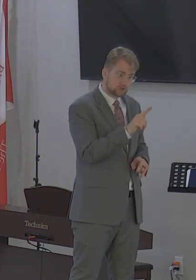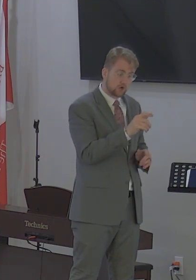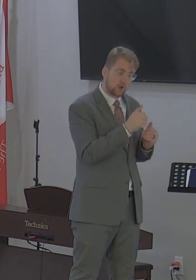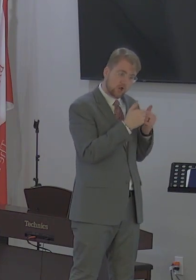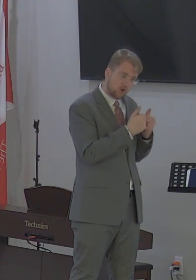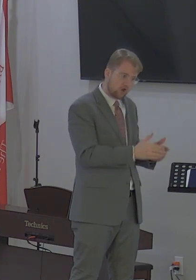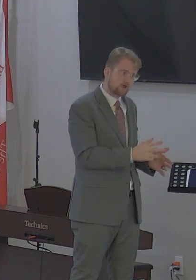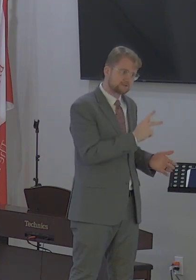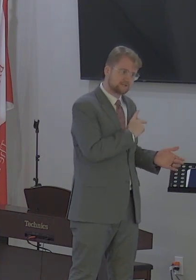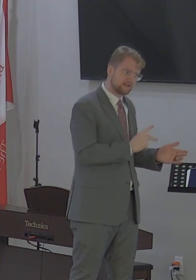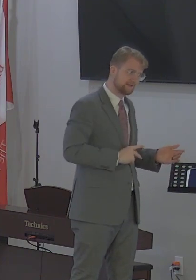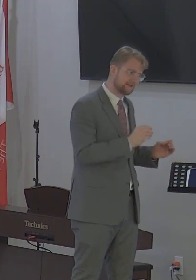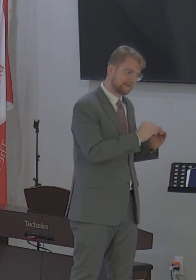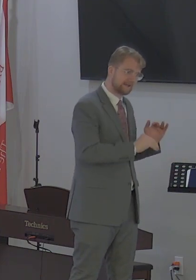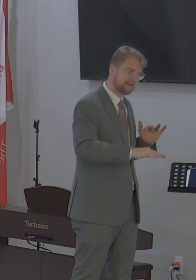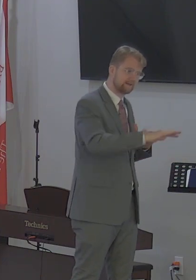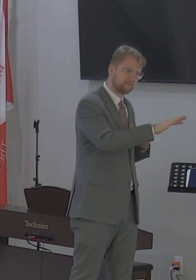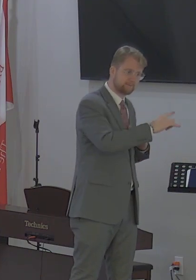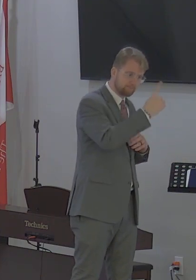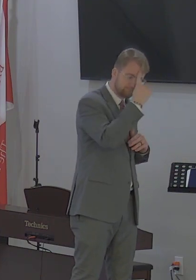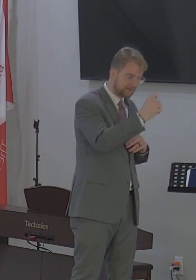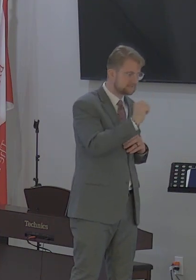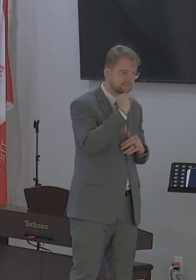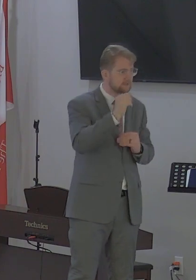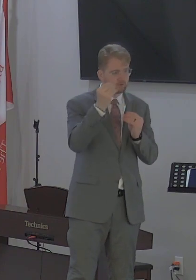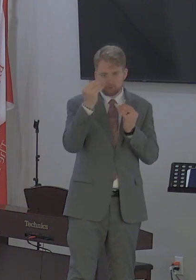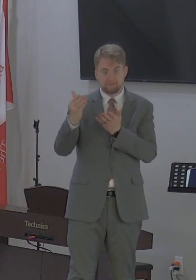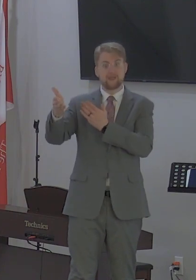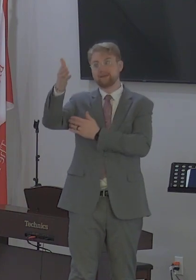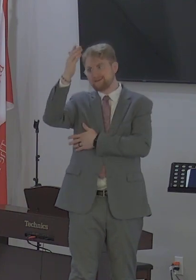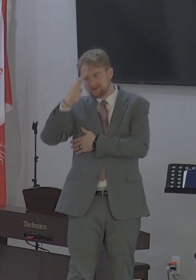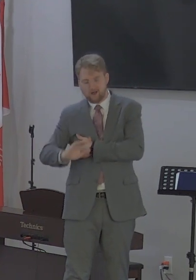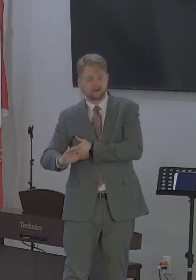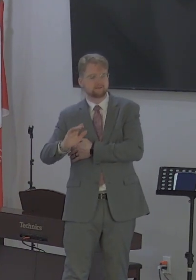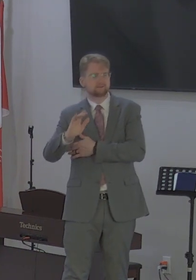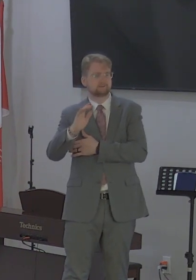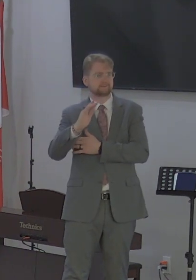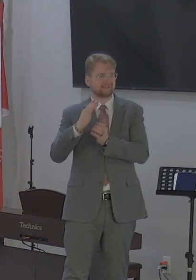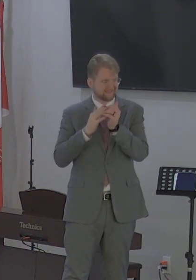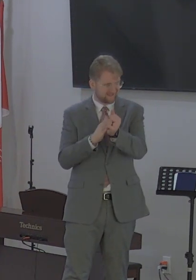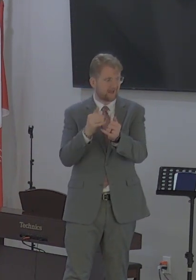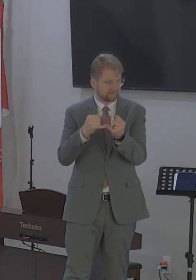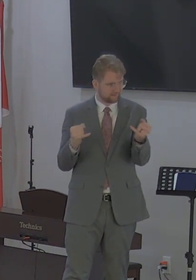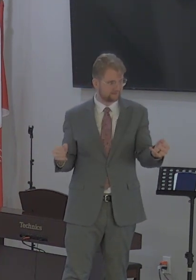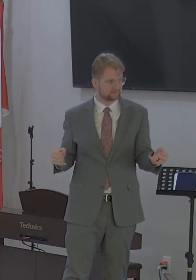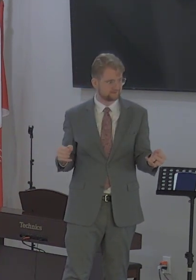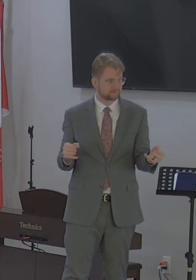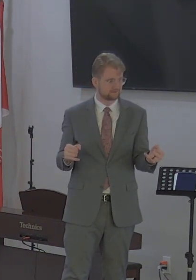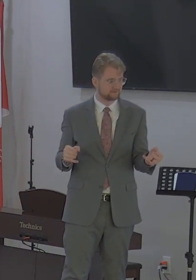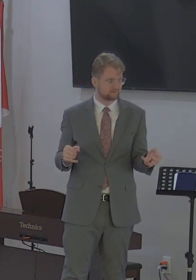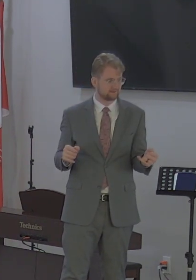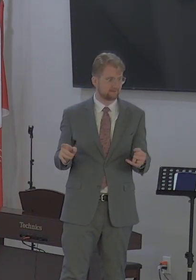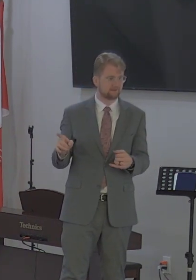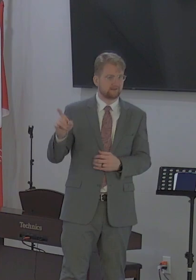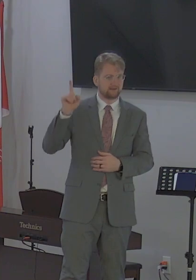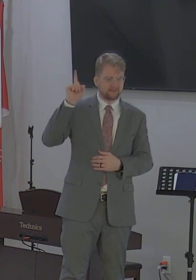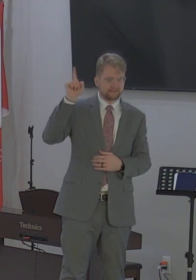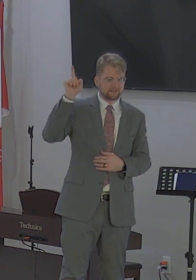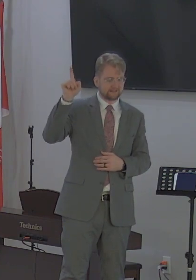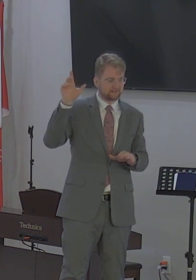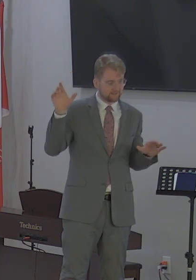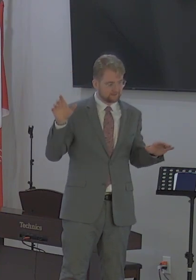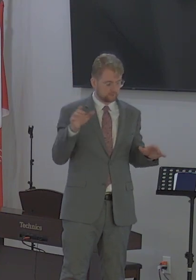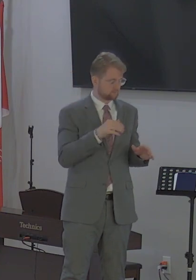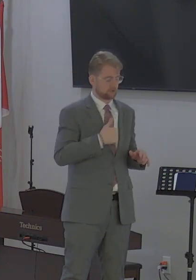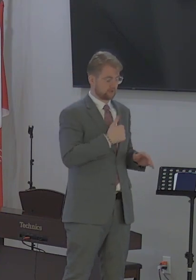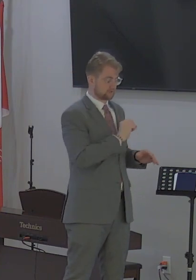from the blessings of God. Walked away from the obedience of God. Even though he did something that was good, but it was